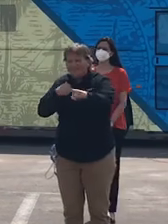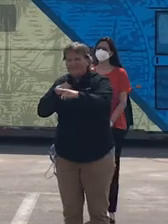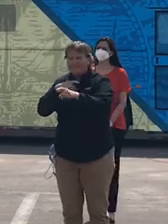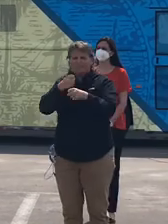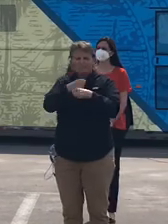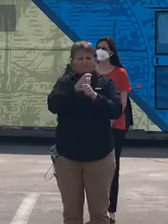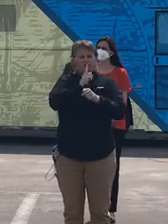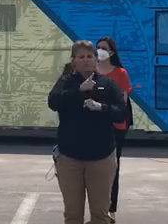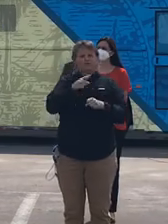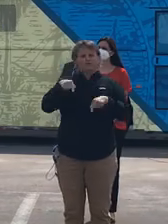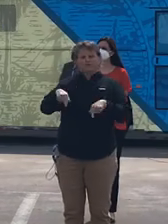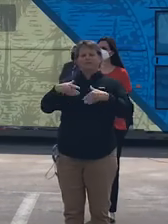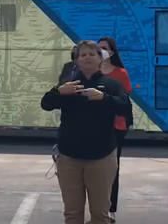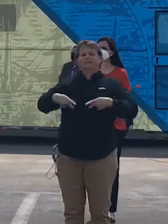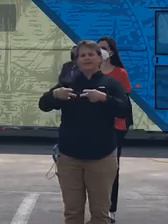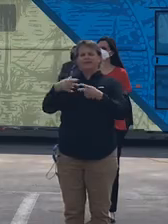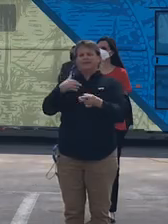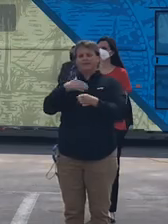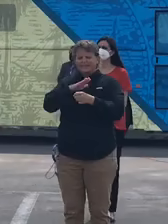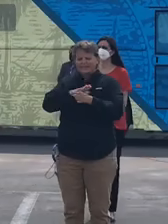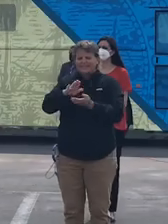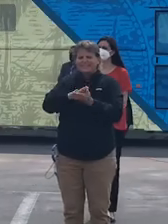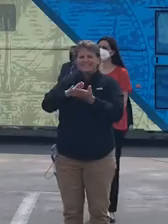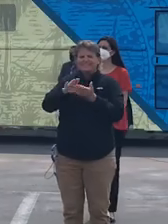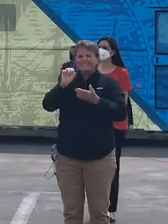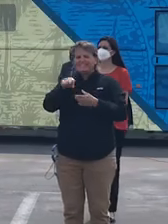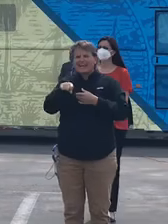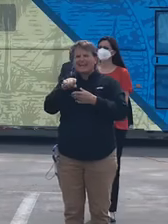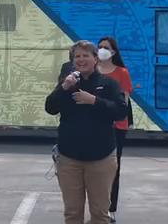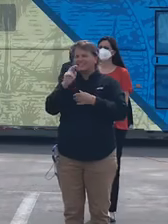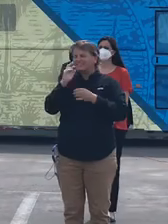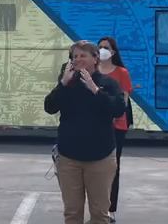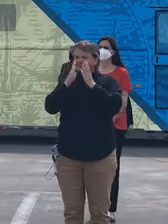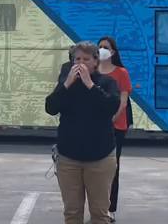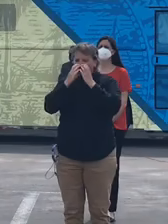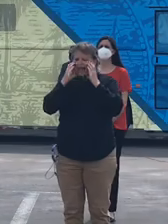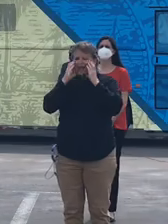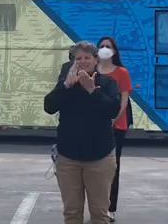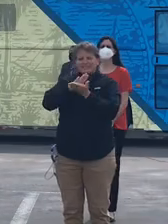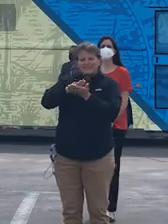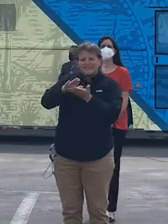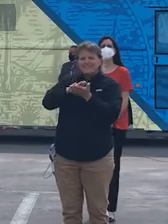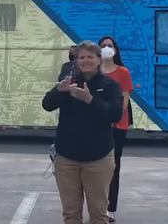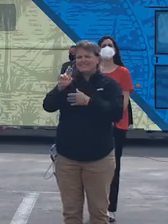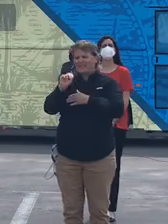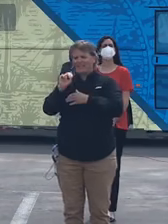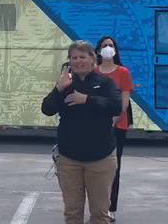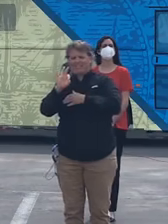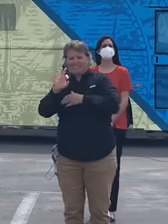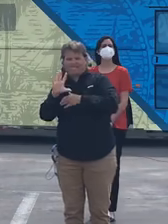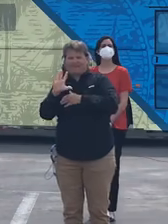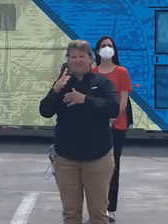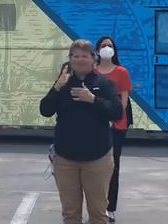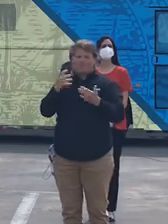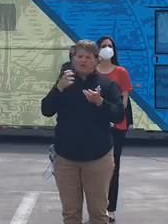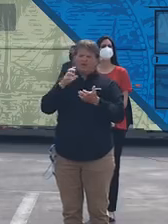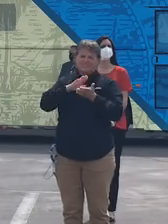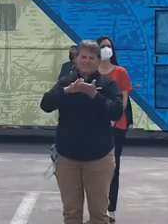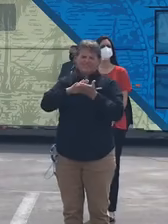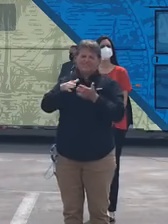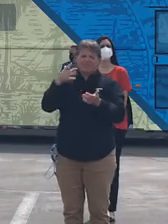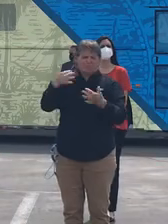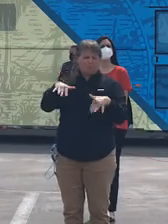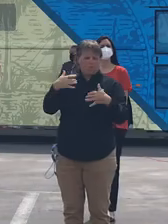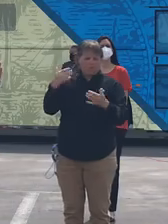N95 masks. So it can decontaminate up to 80,000 masks per day, and it can decontaminate the same